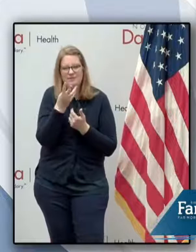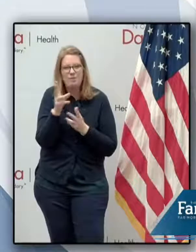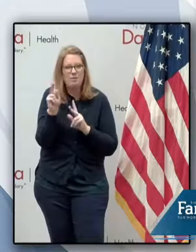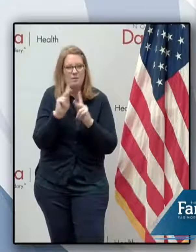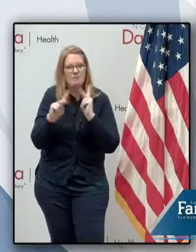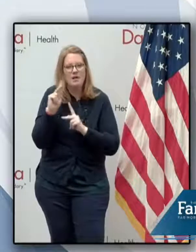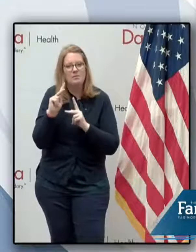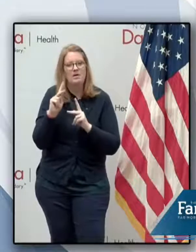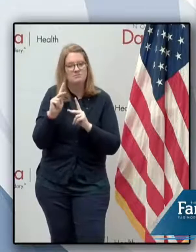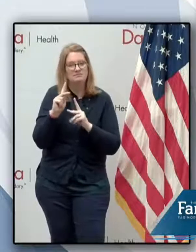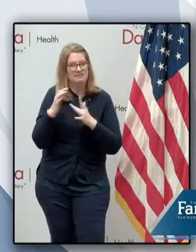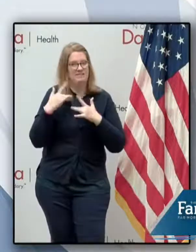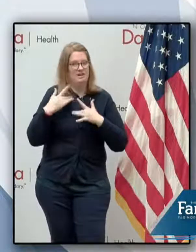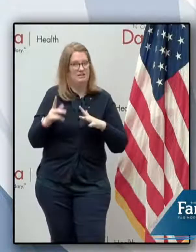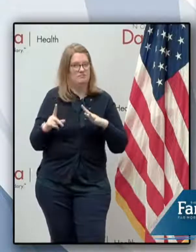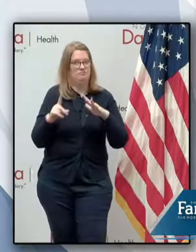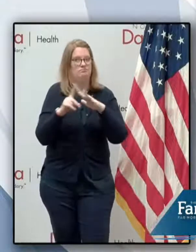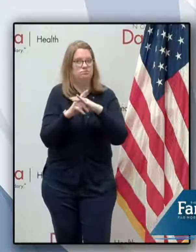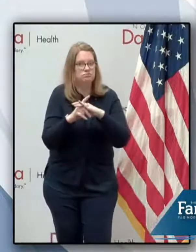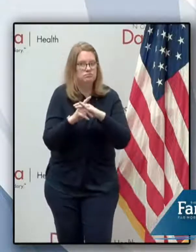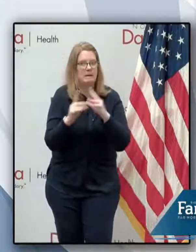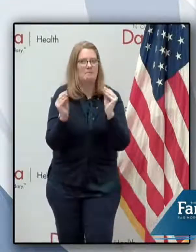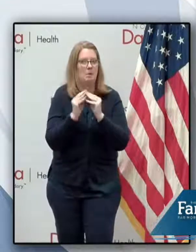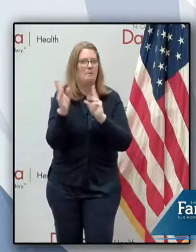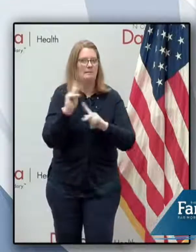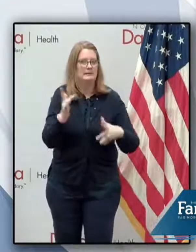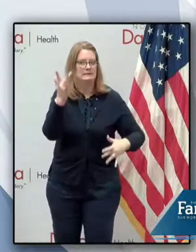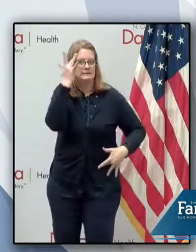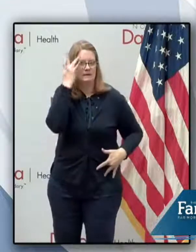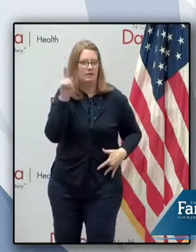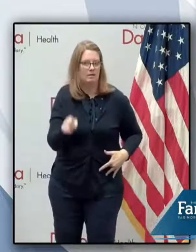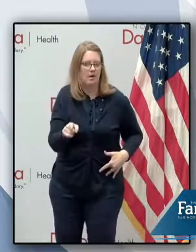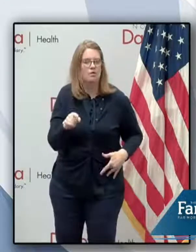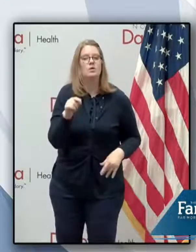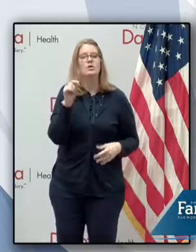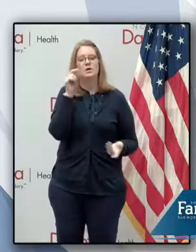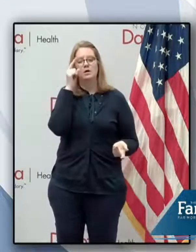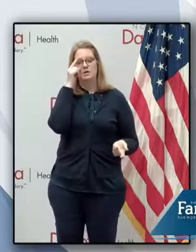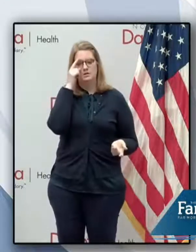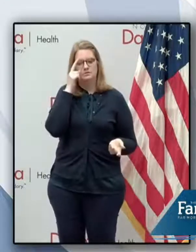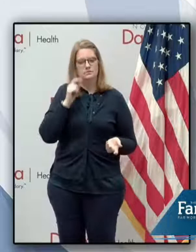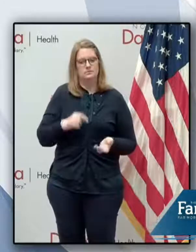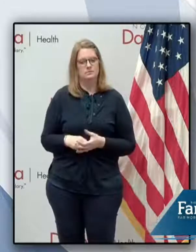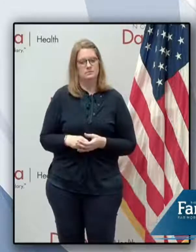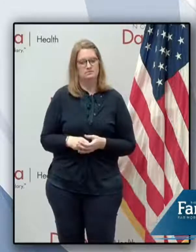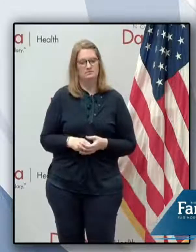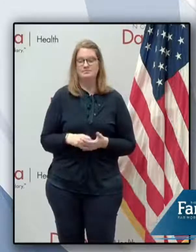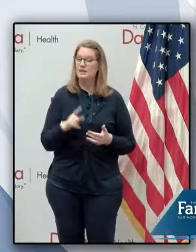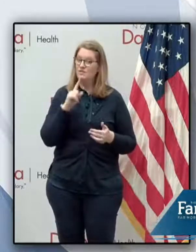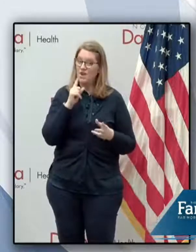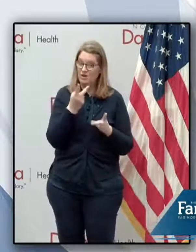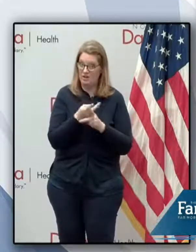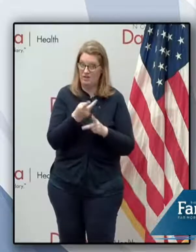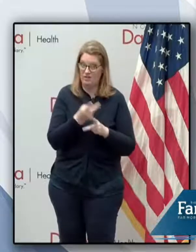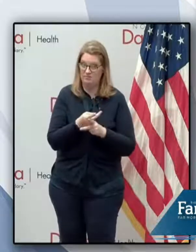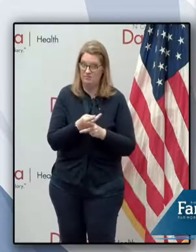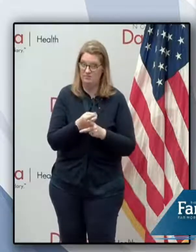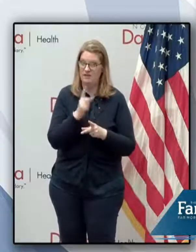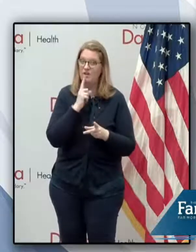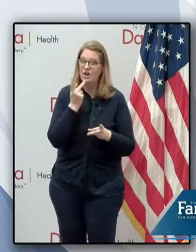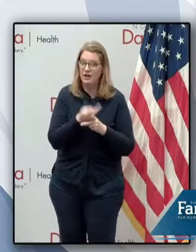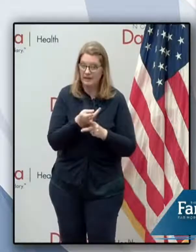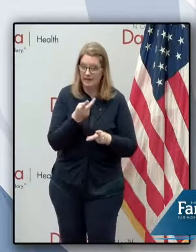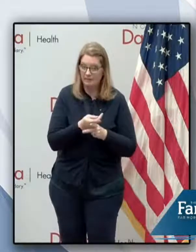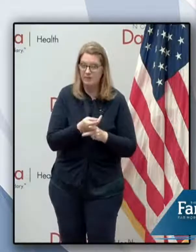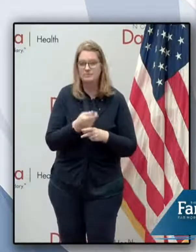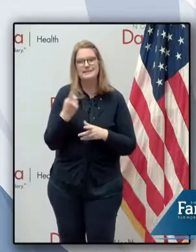popped up on these lists, and we want to be very cautious not to make the same mistake the national media